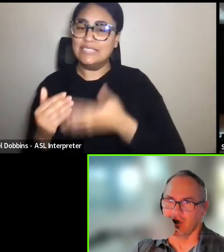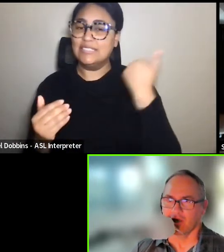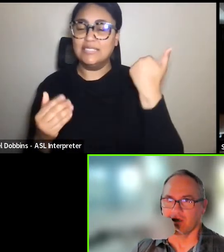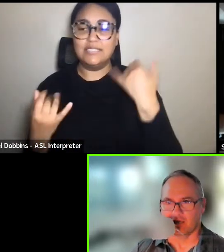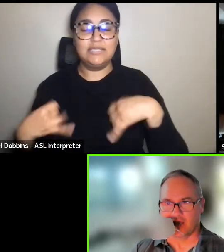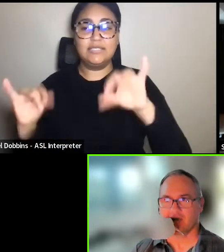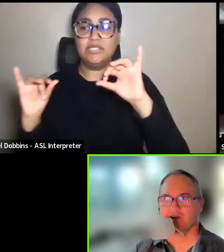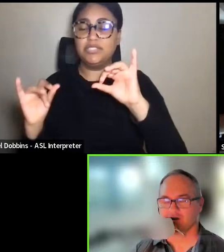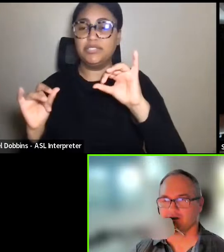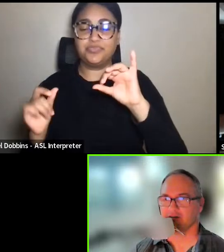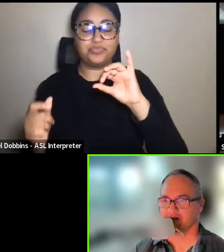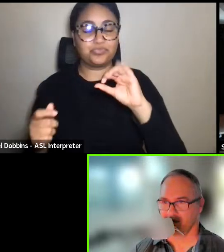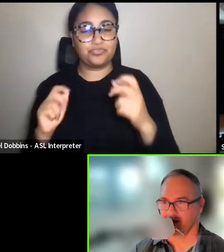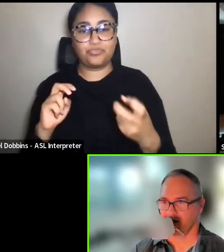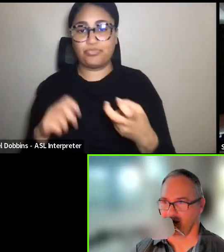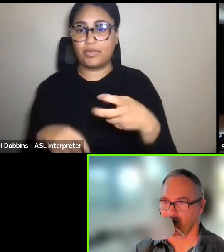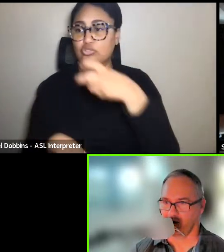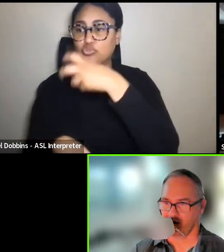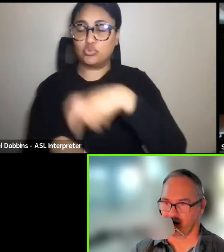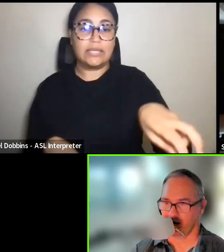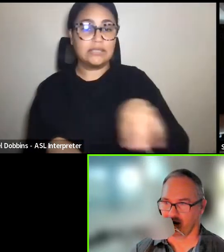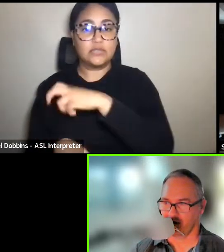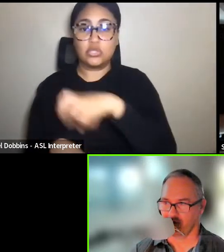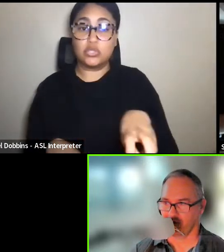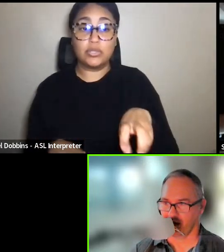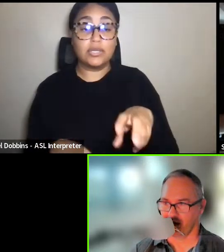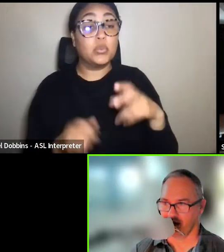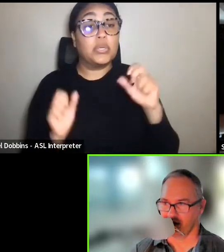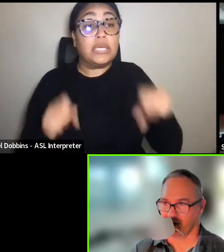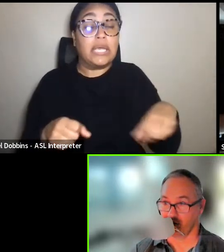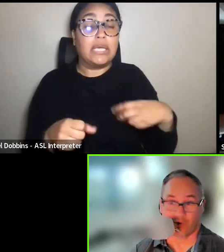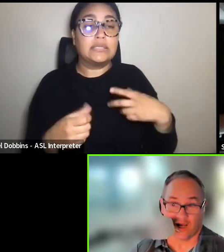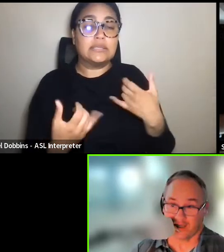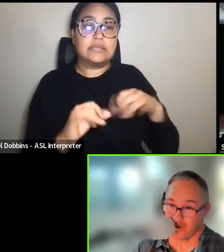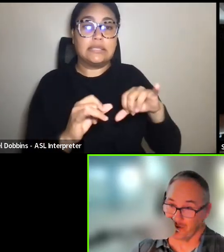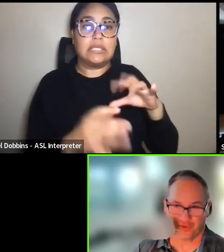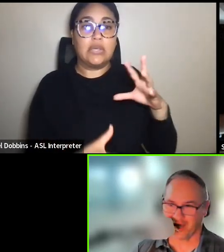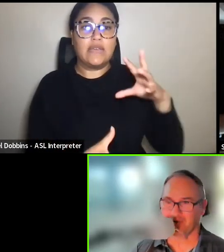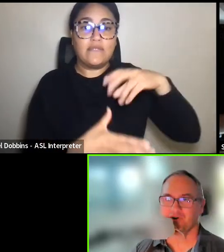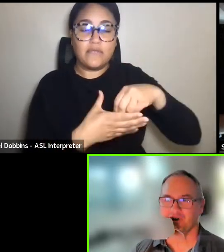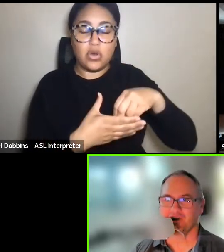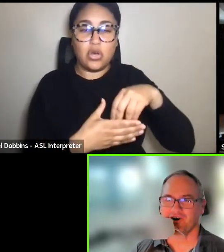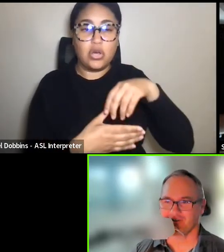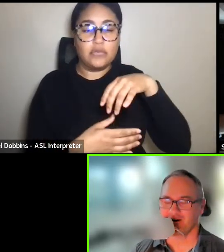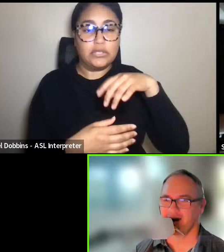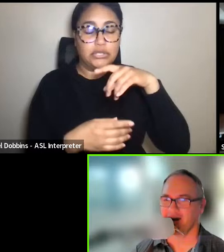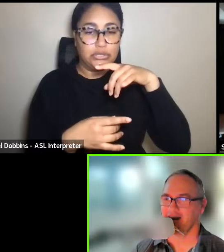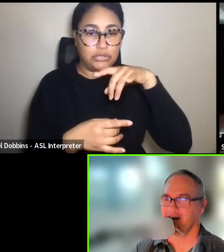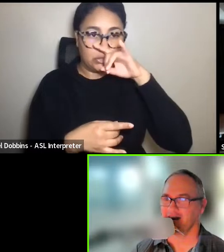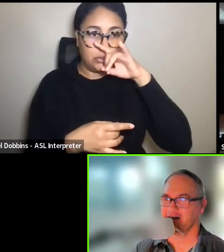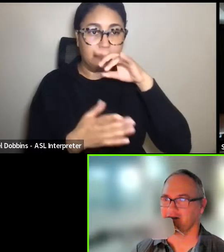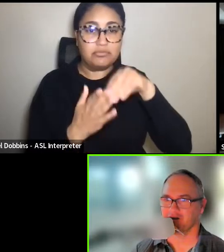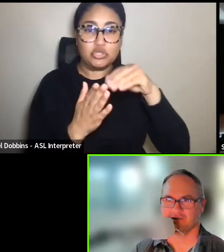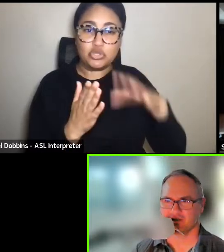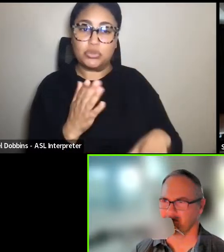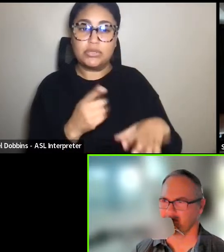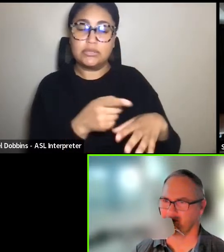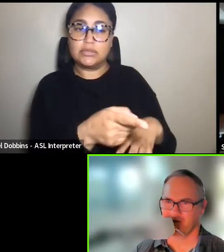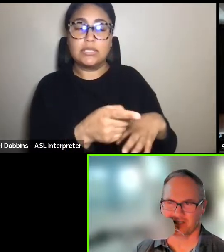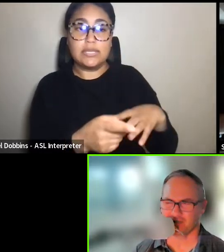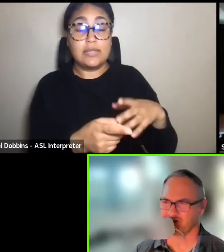still engage students in a way that we tried to build that community online, and